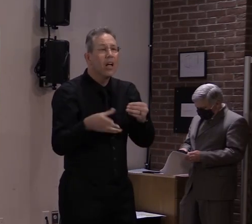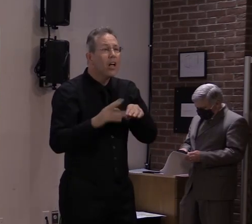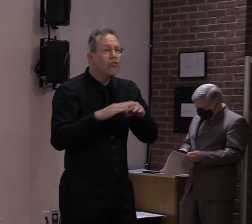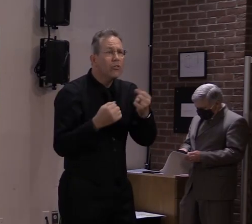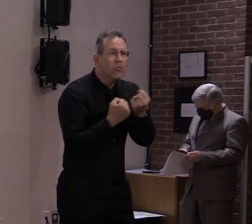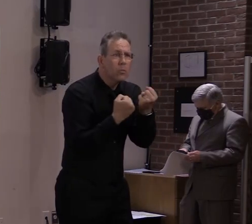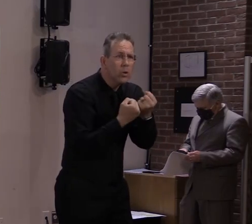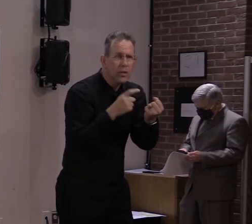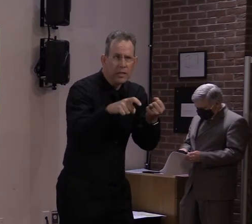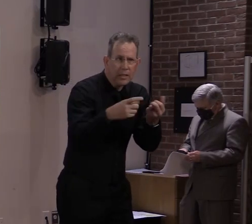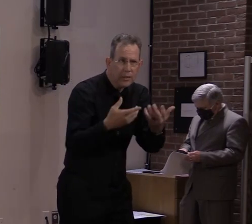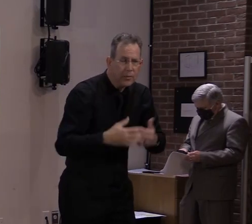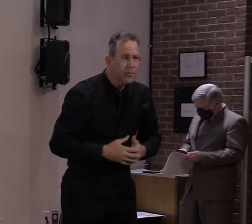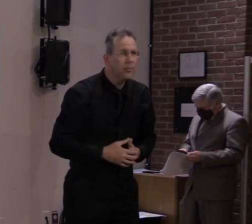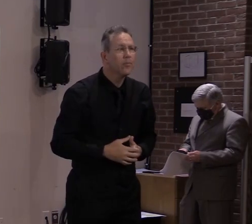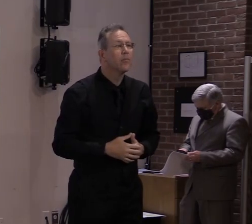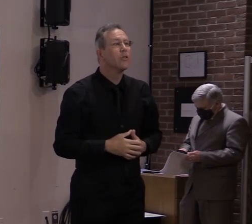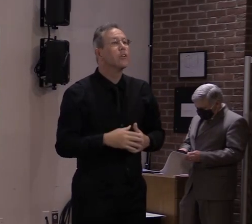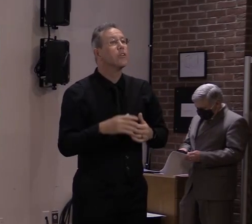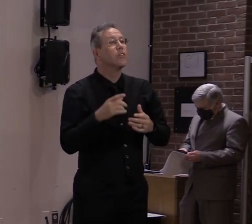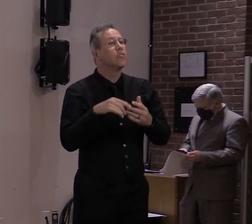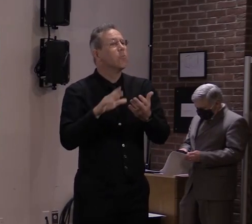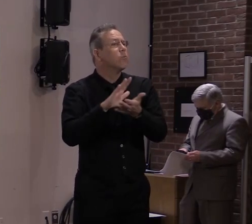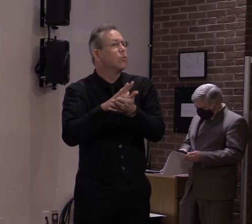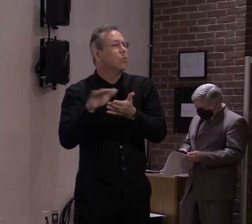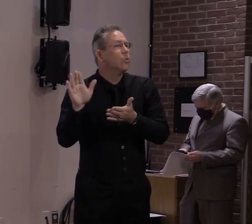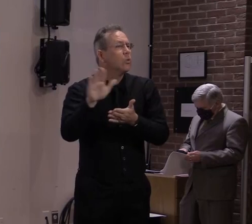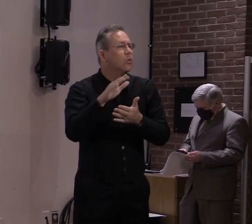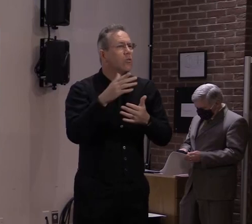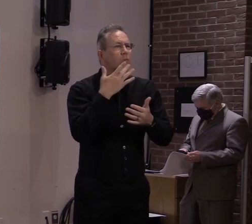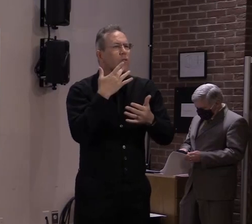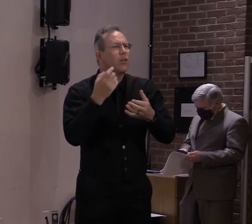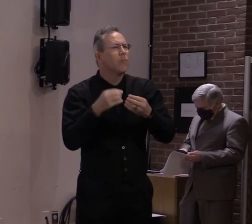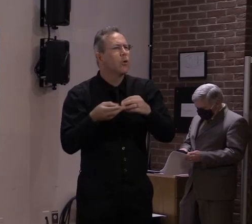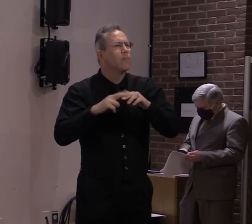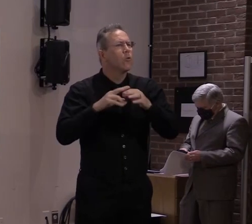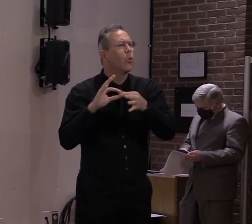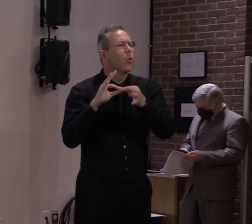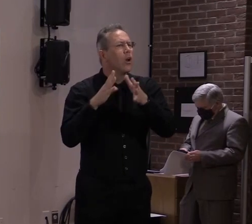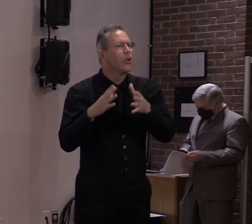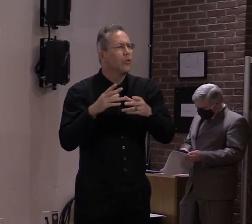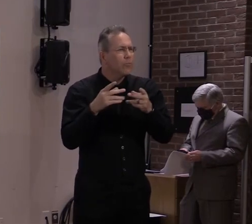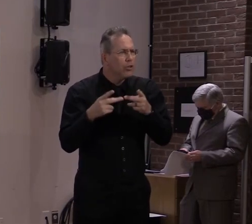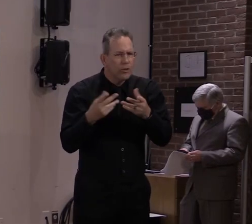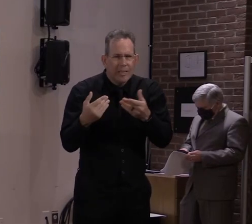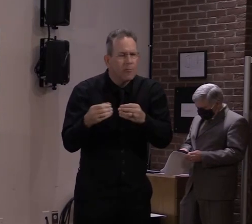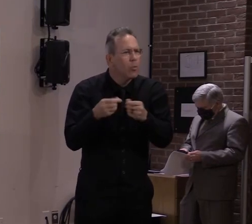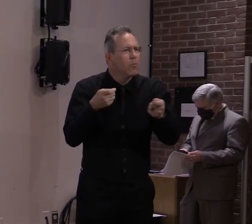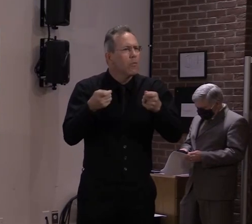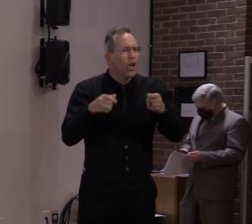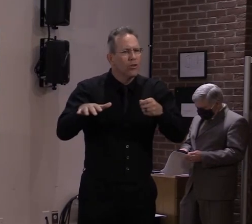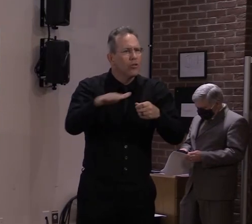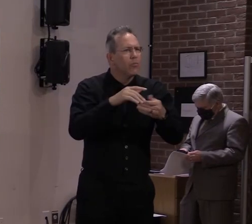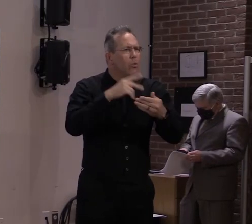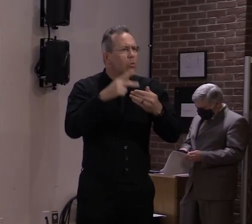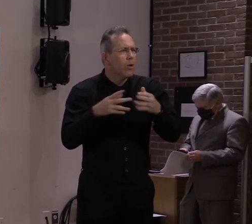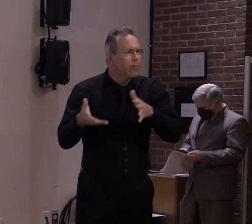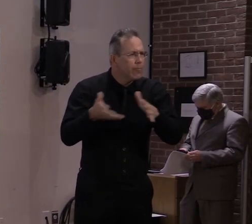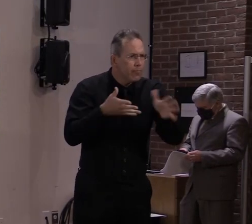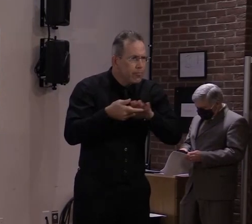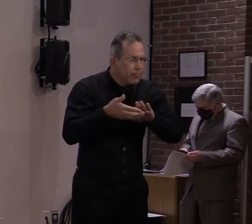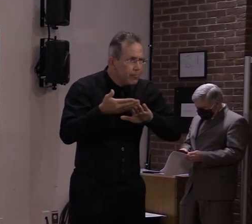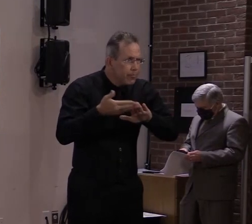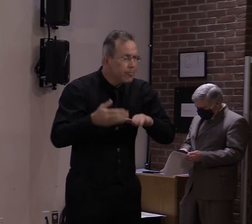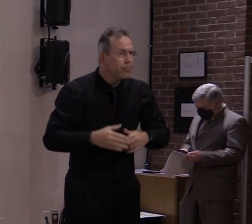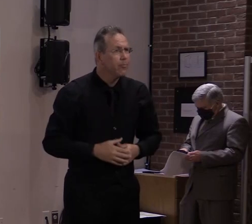are planning on creating new recovery coordinator positions to manage these support systems at the district level. Other districts identified a need